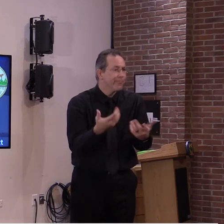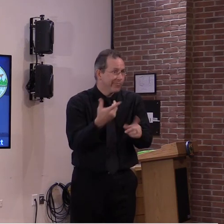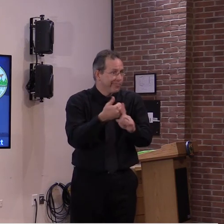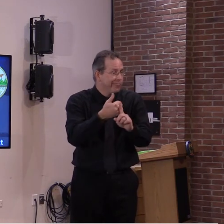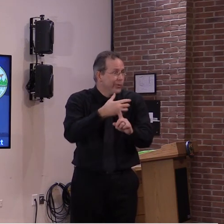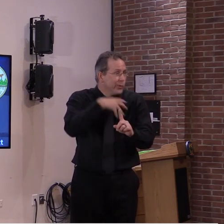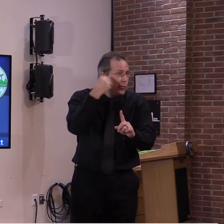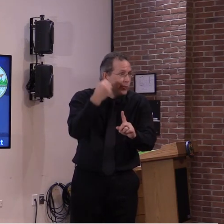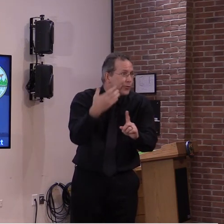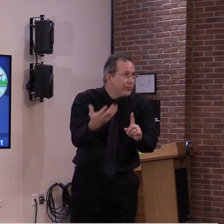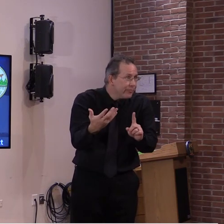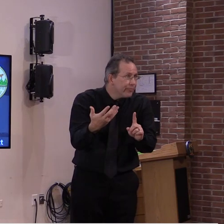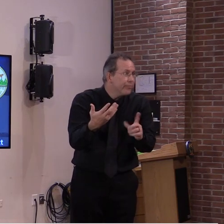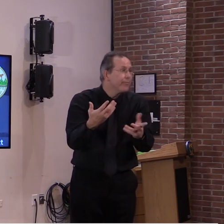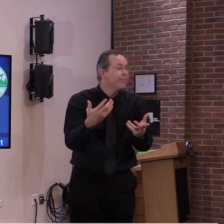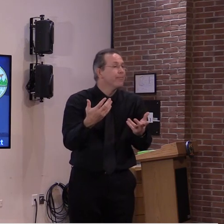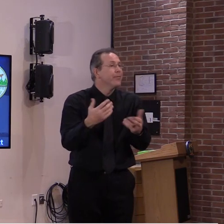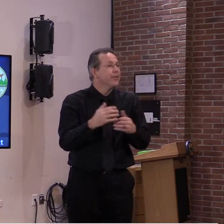because of their